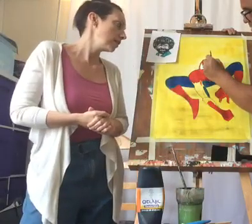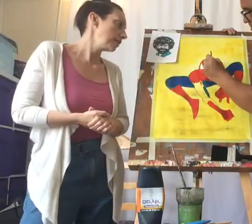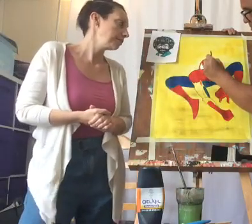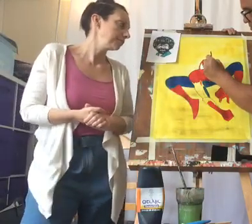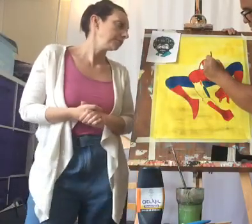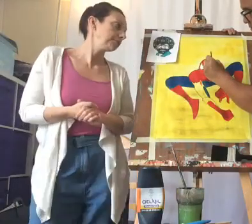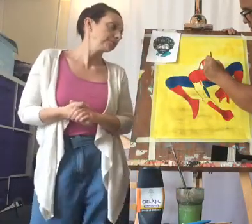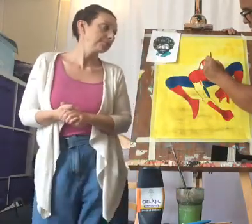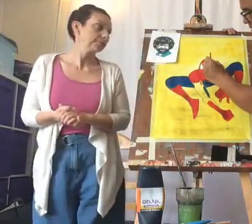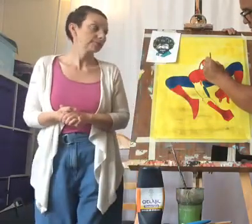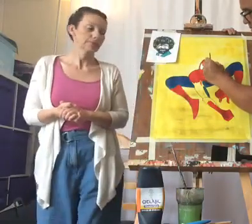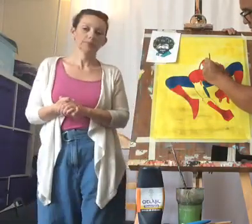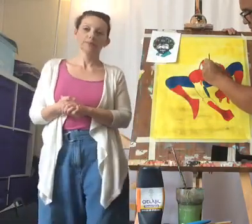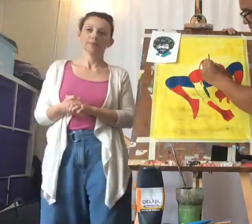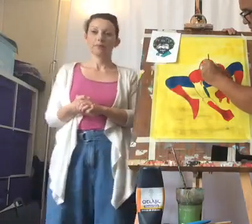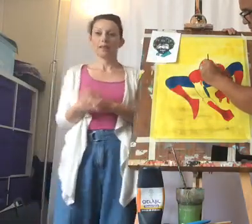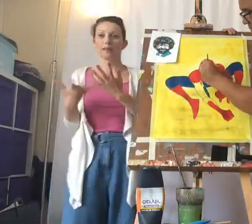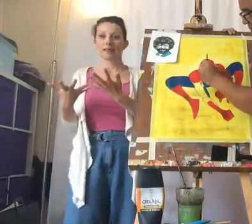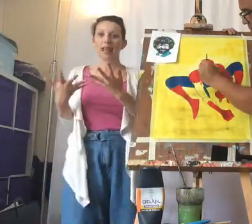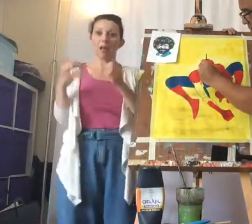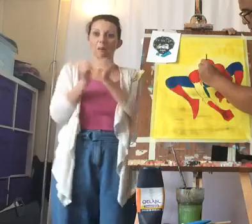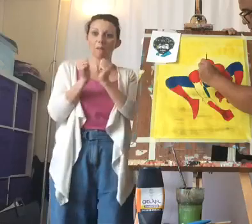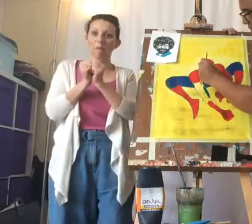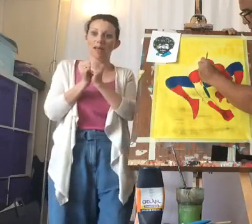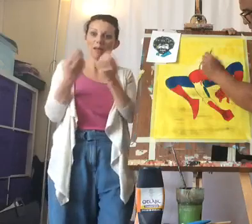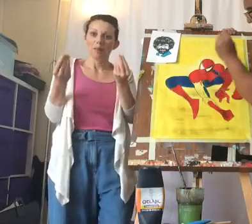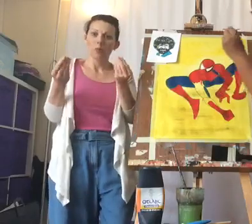Oh, this paper's really wobbly.